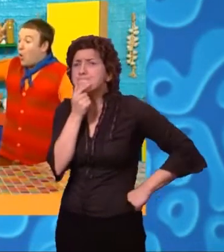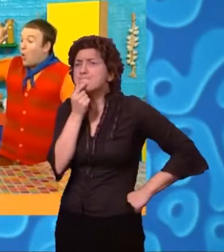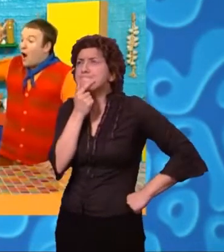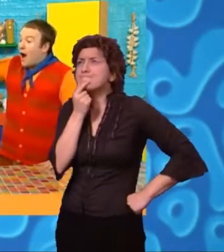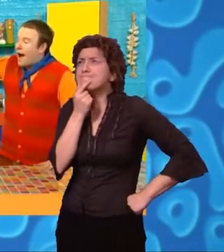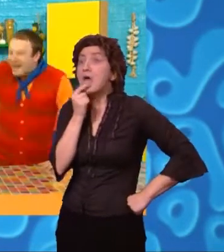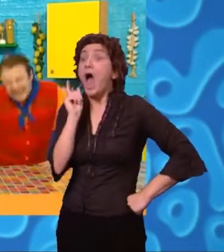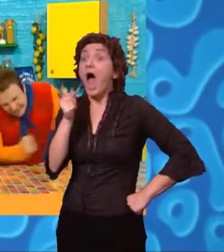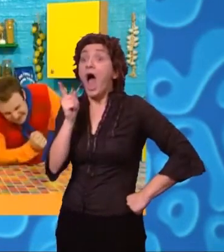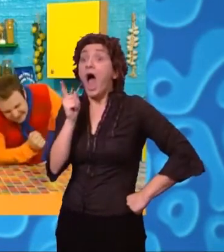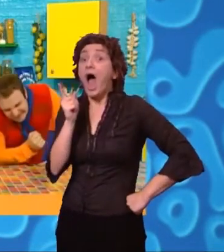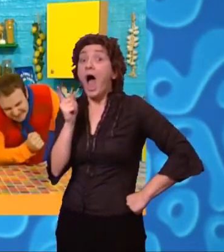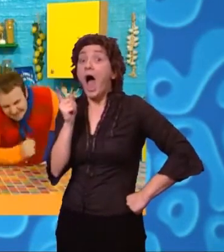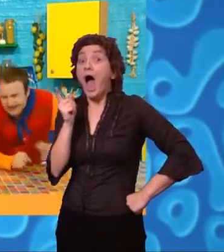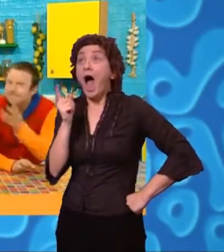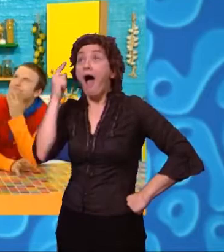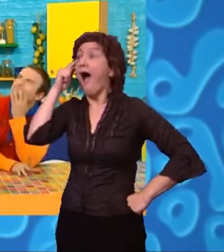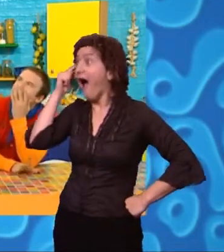Ooh!